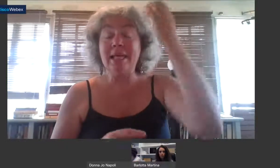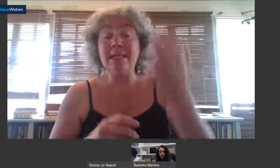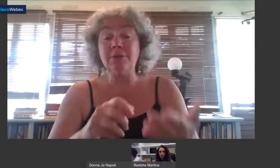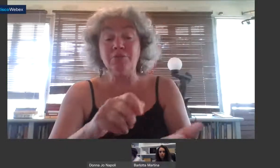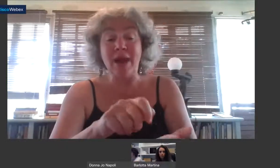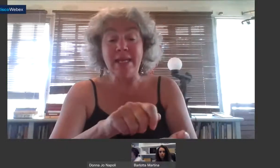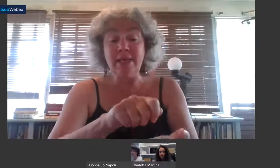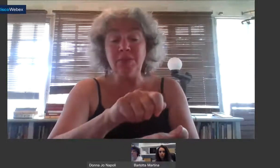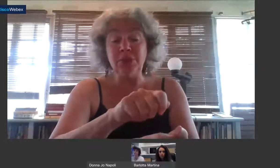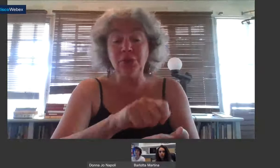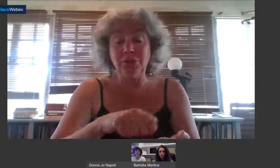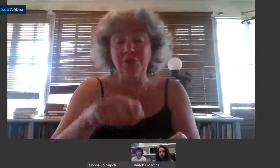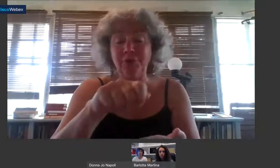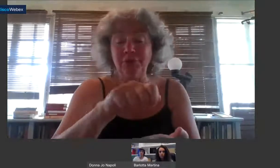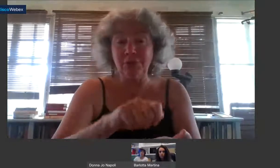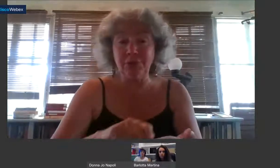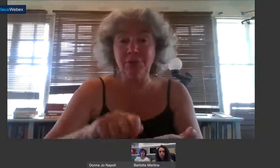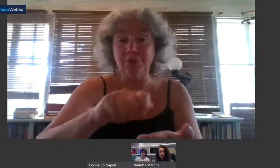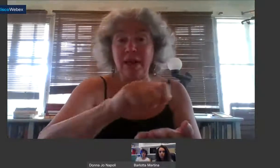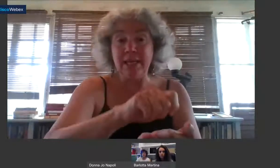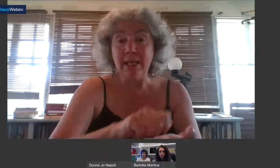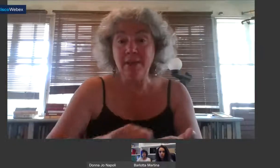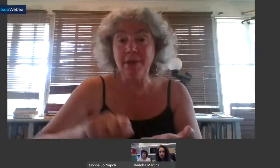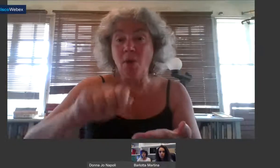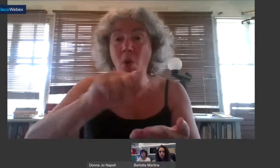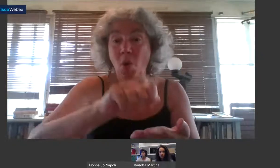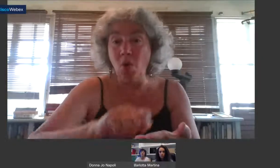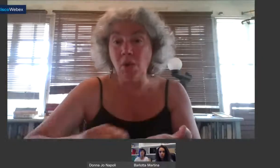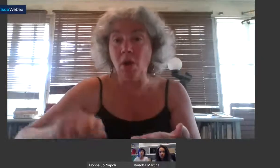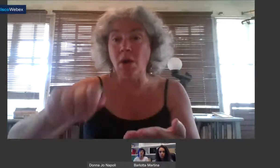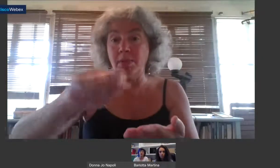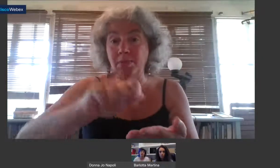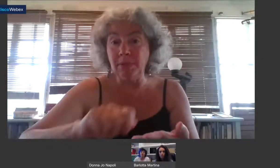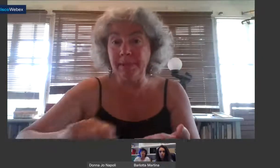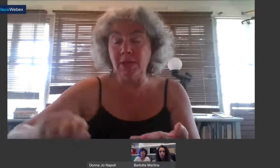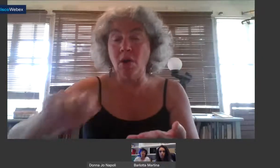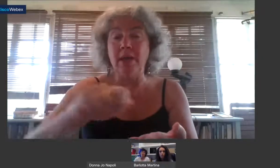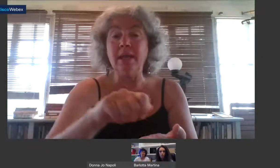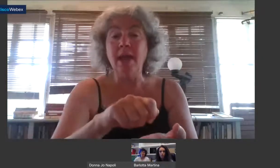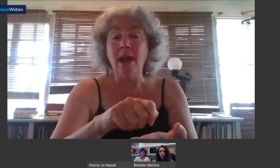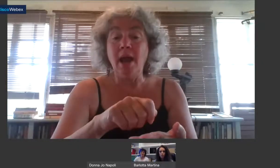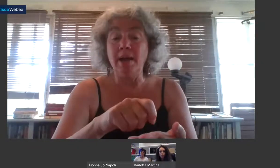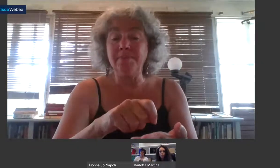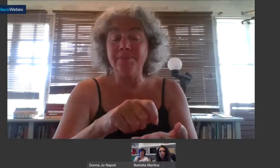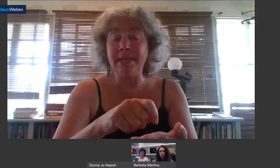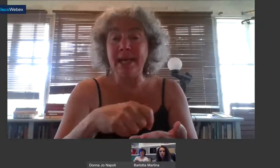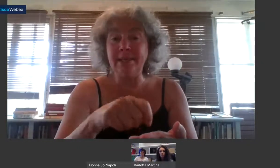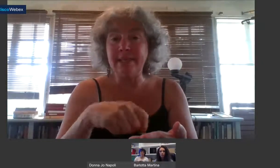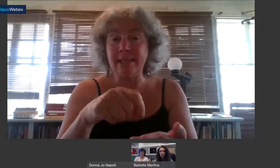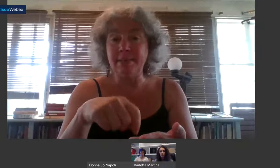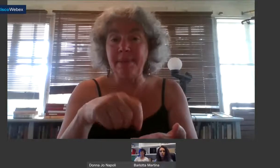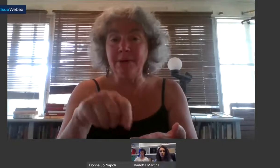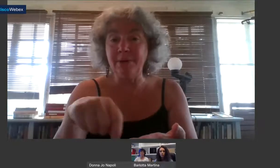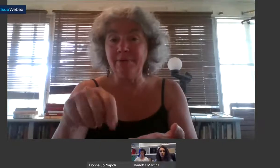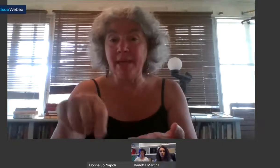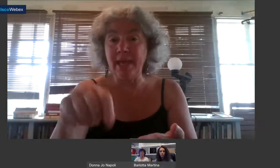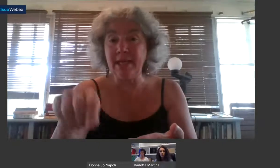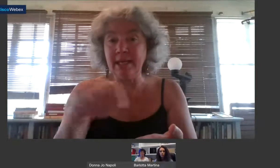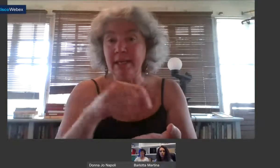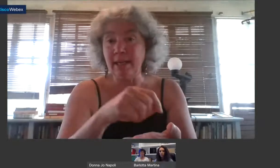in writing, when children first learn to write, their whole arm will be going. But as they get better at it,